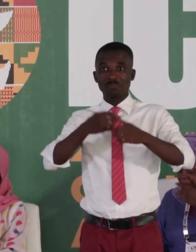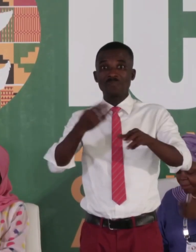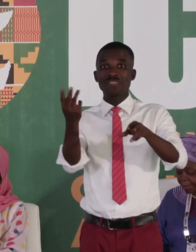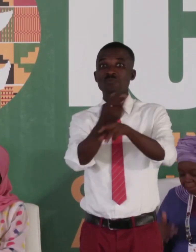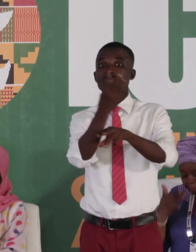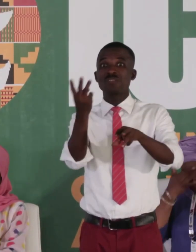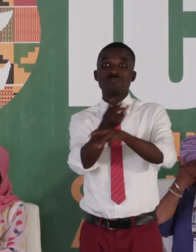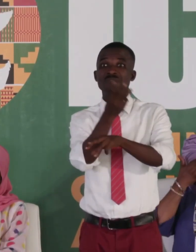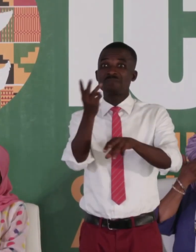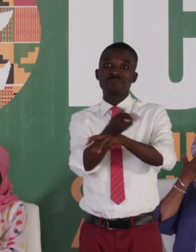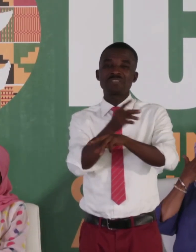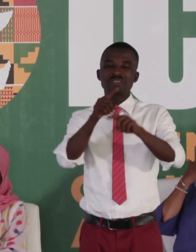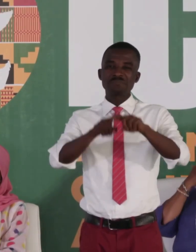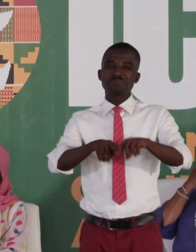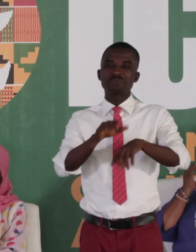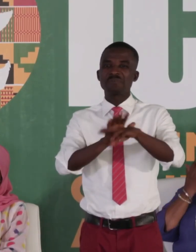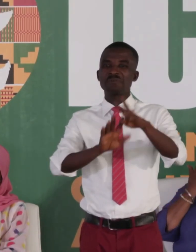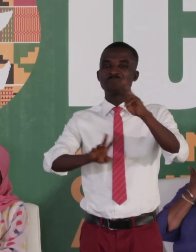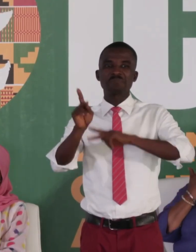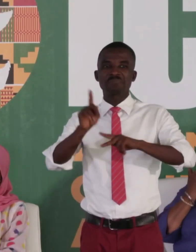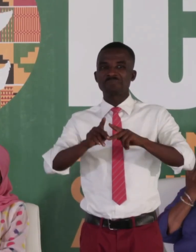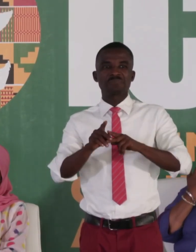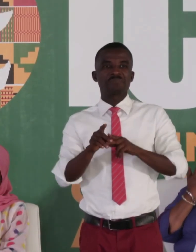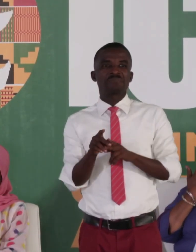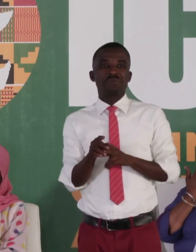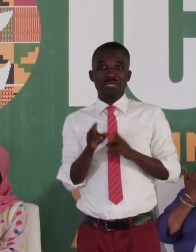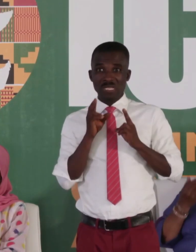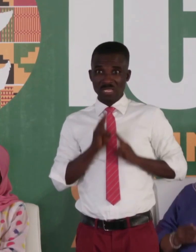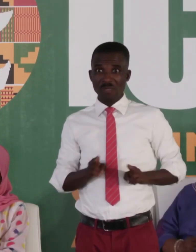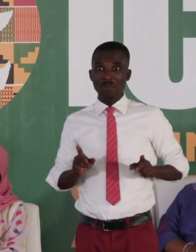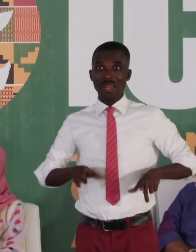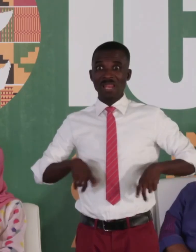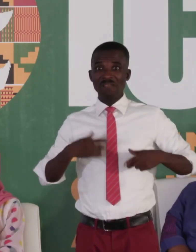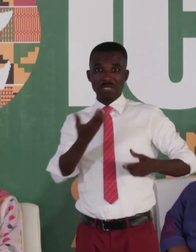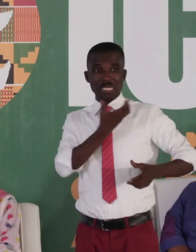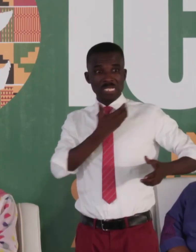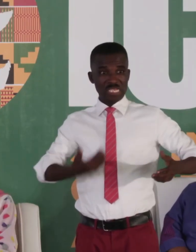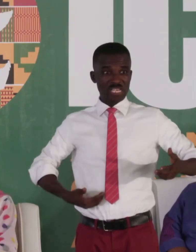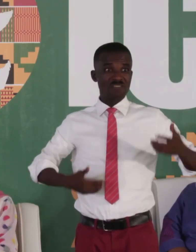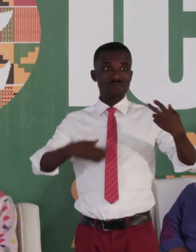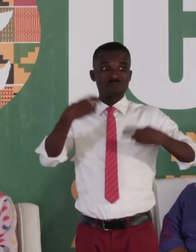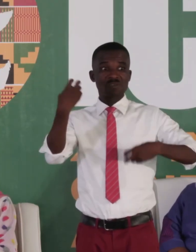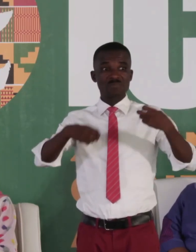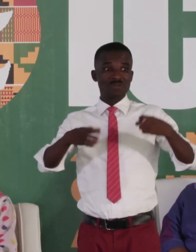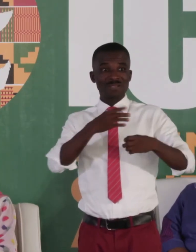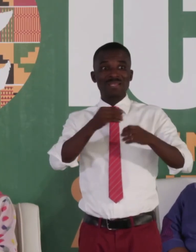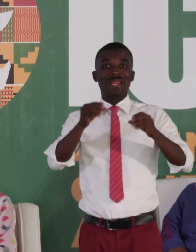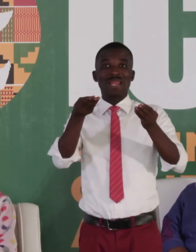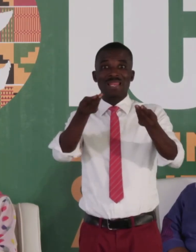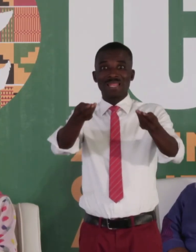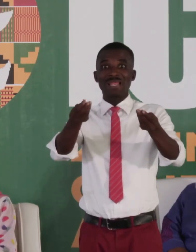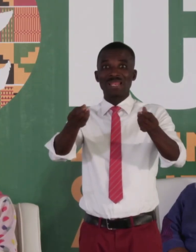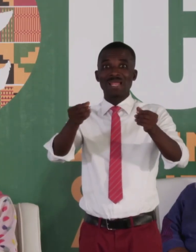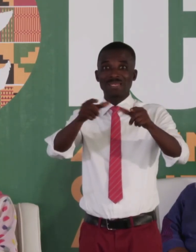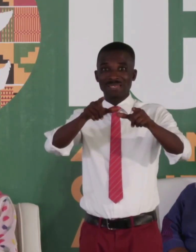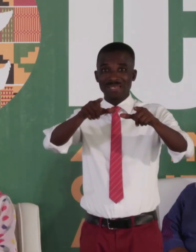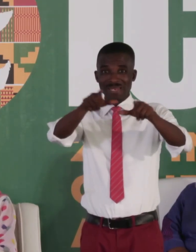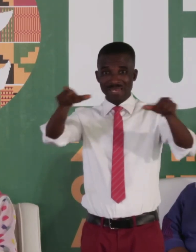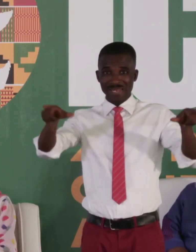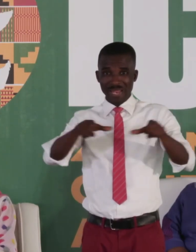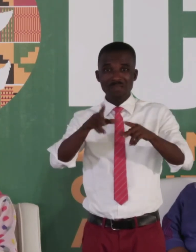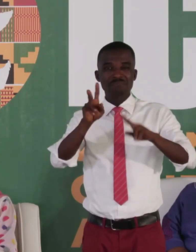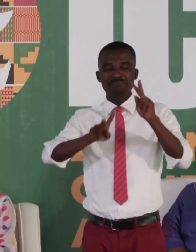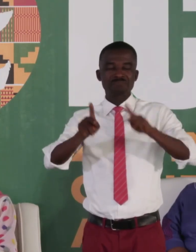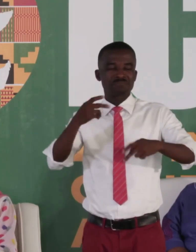of ethnic and is dispute over chieftaincy and land. Now, the conflict